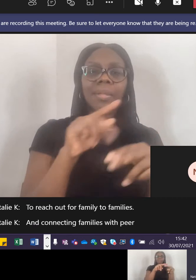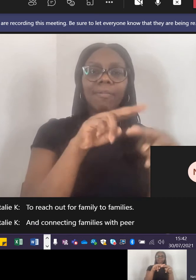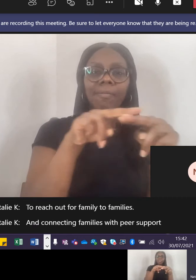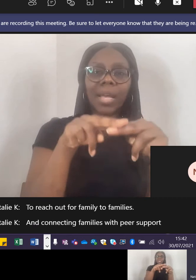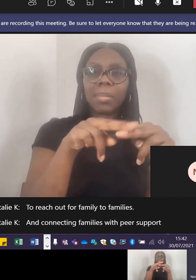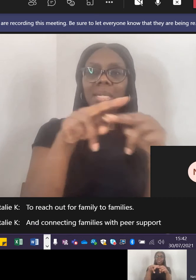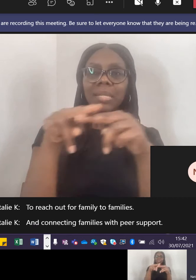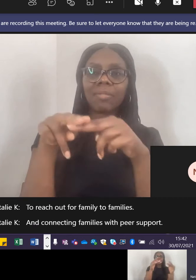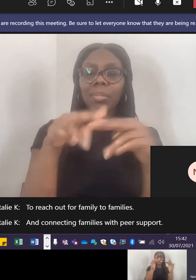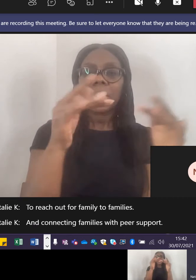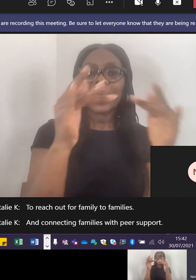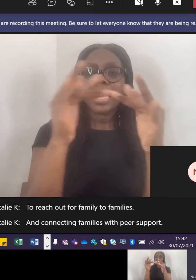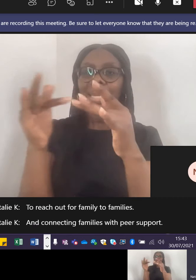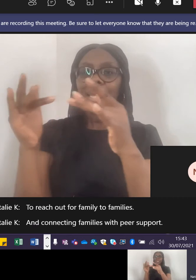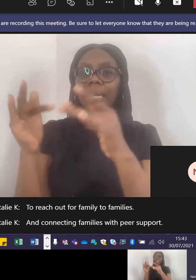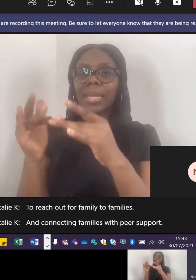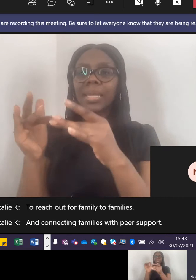support.